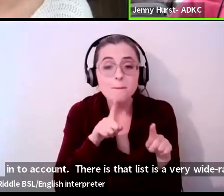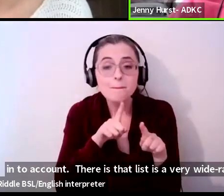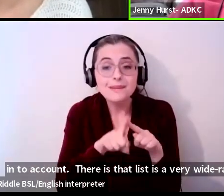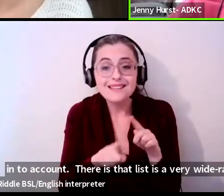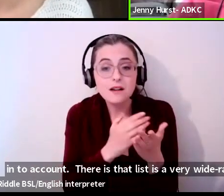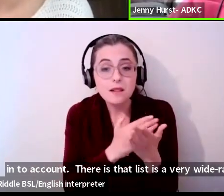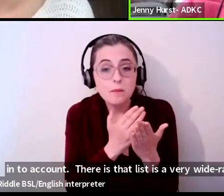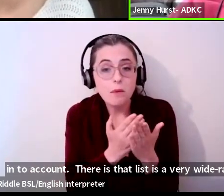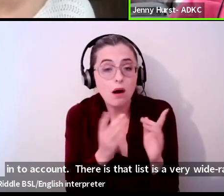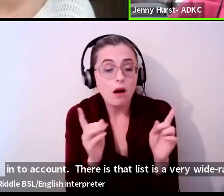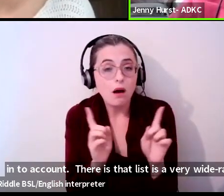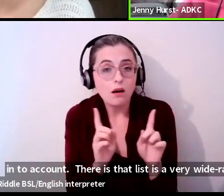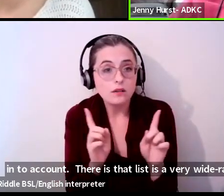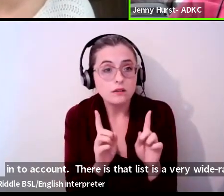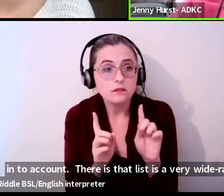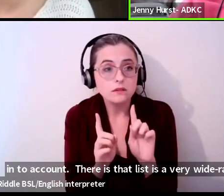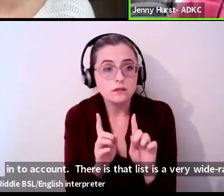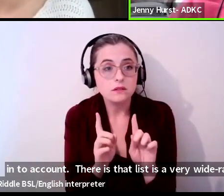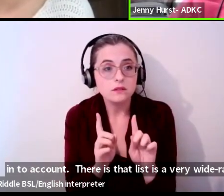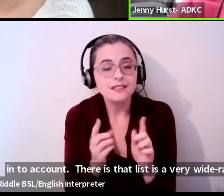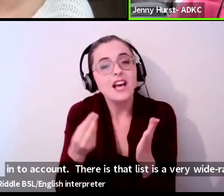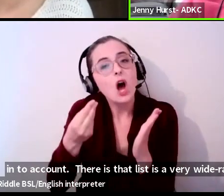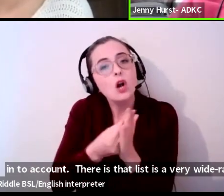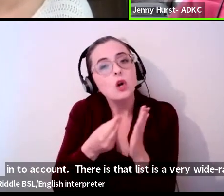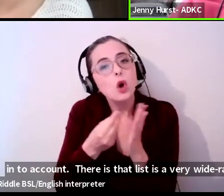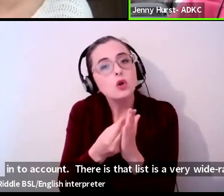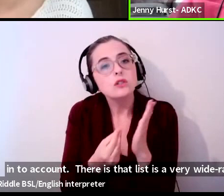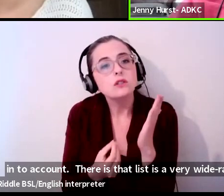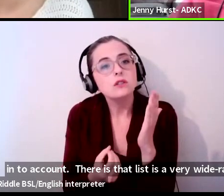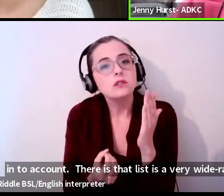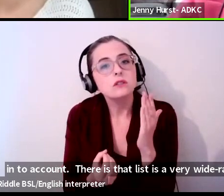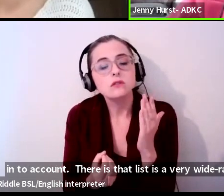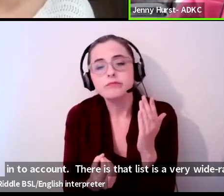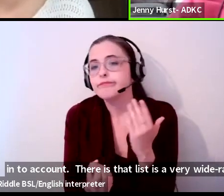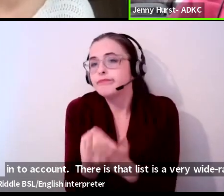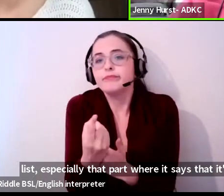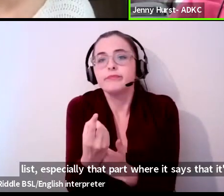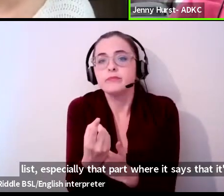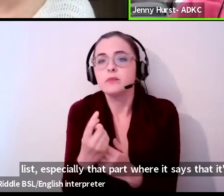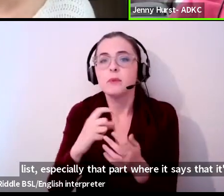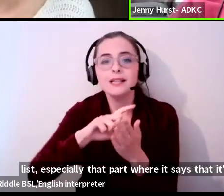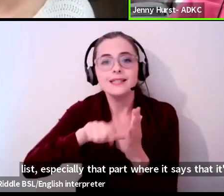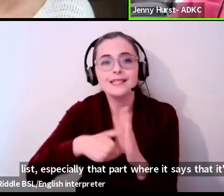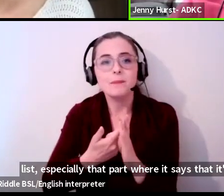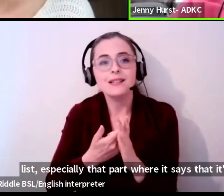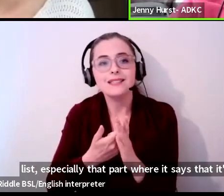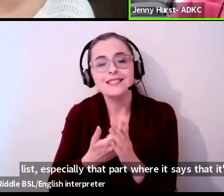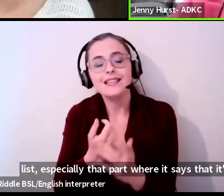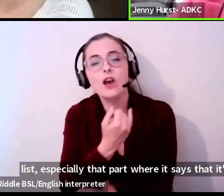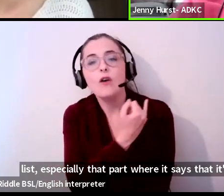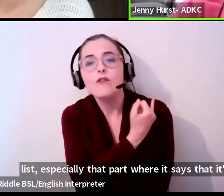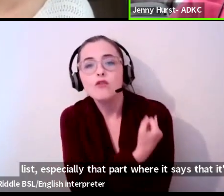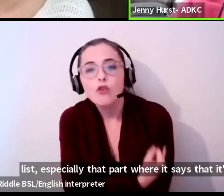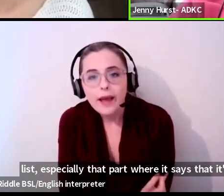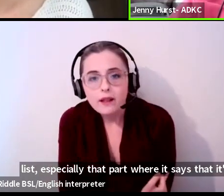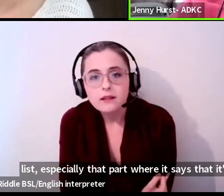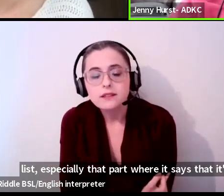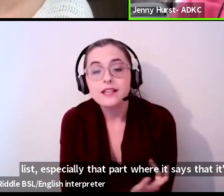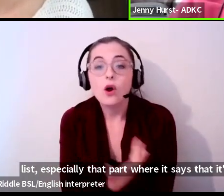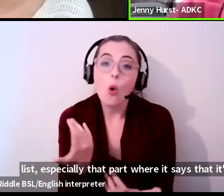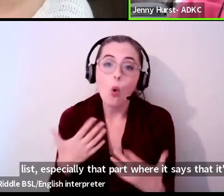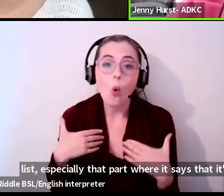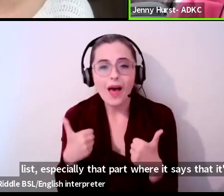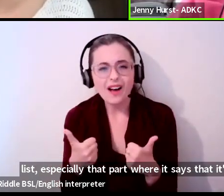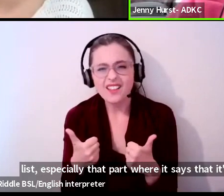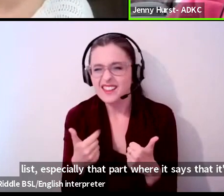where it says that it's a cost occasioned by disability, frailty, or health. I